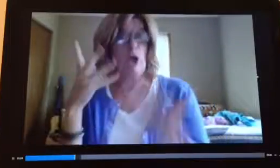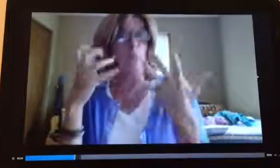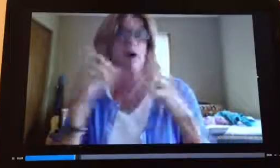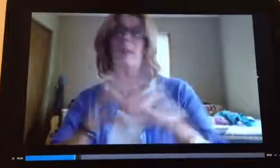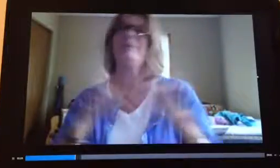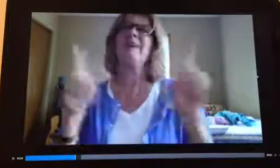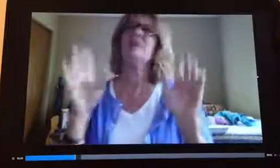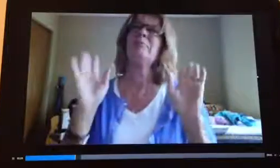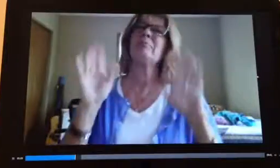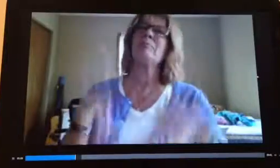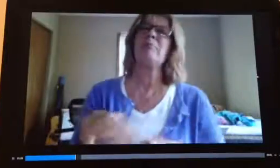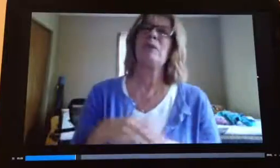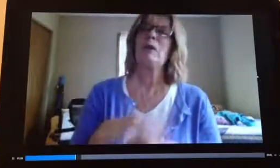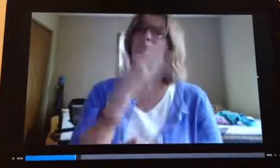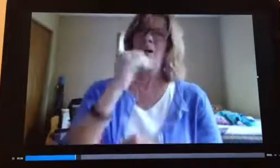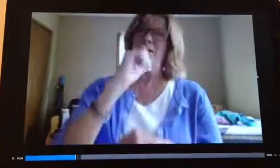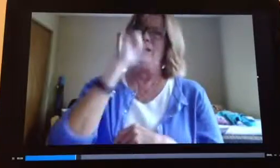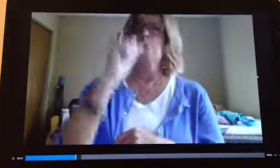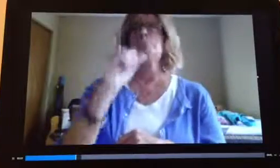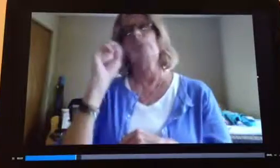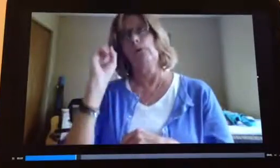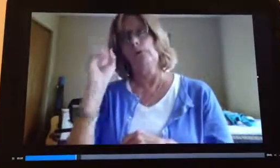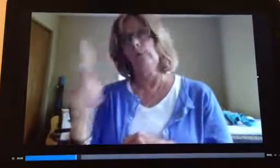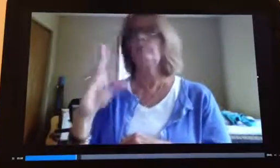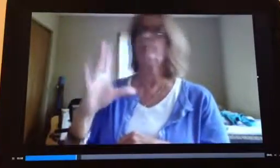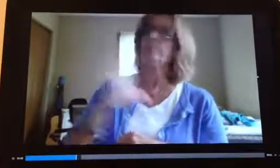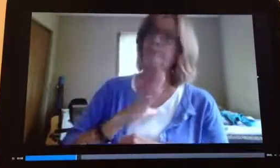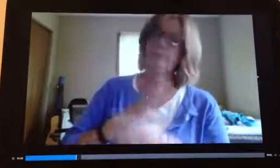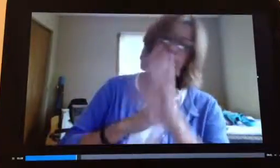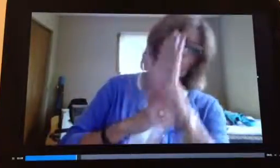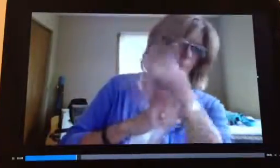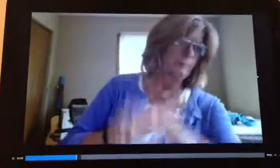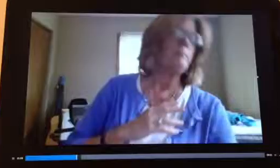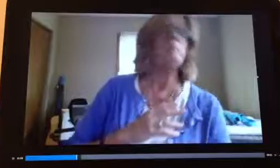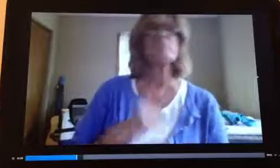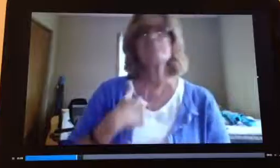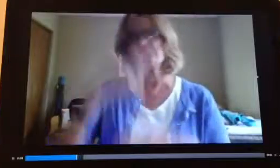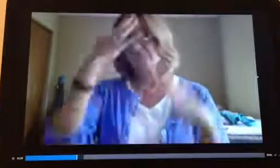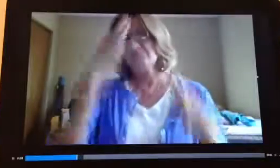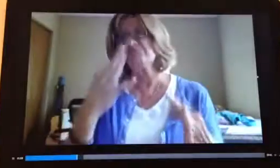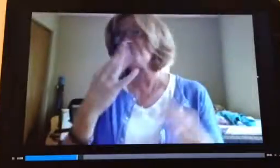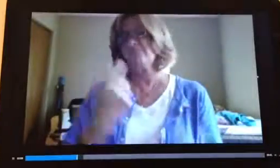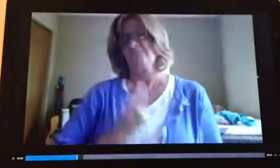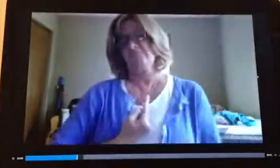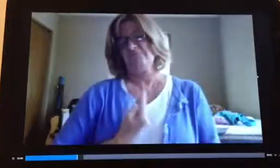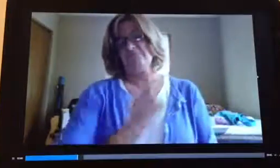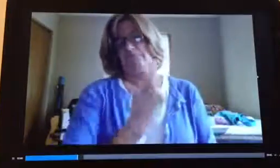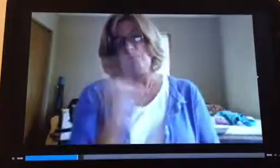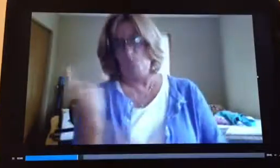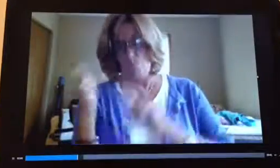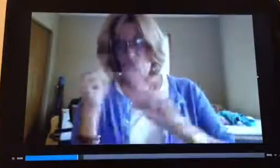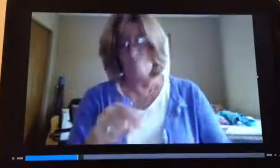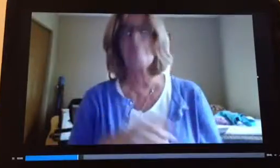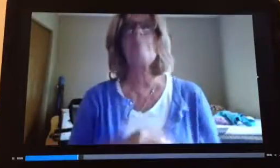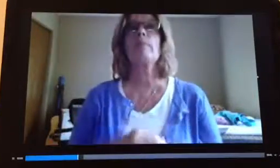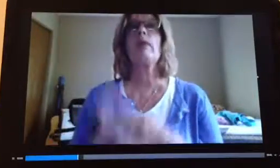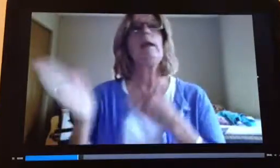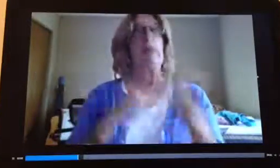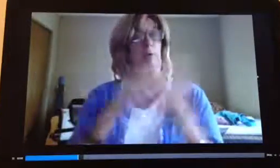better. But unfortunately, she told me she couldn't come. She'd love to, but couldn't come, so I just said I'd go alone.